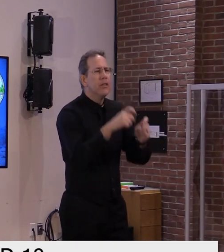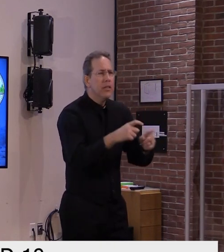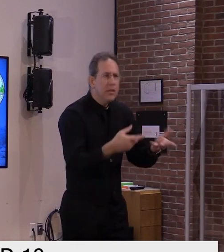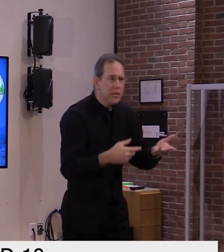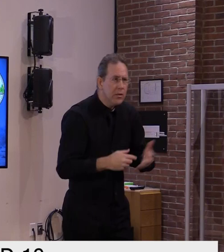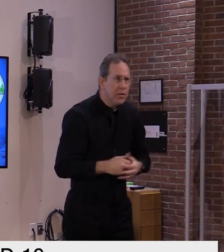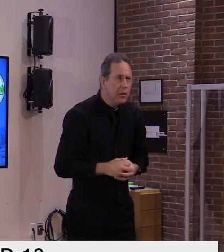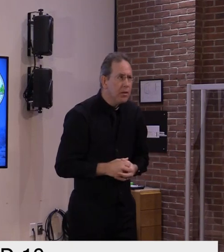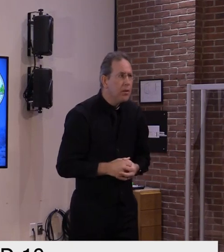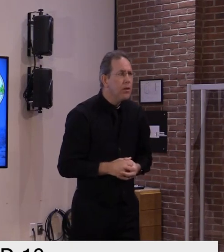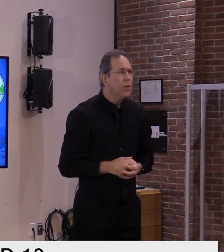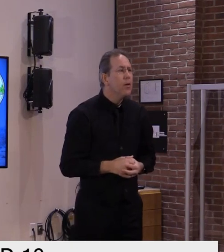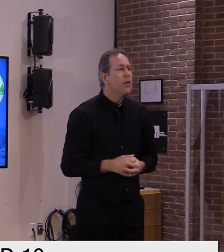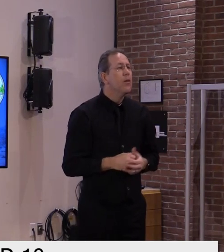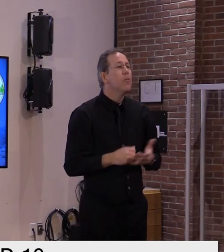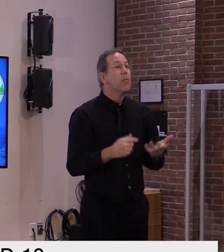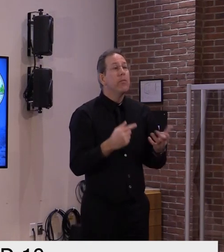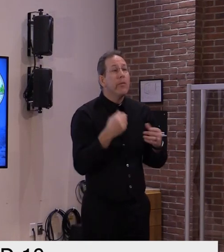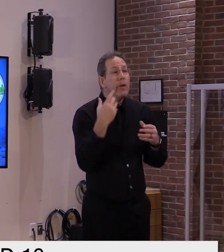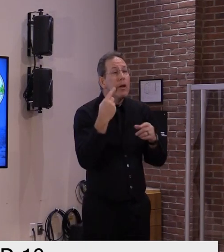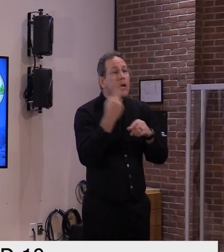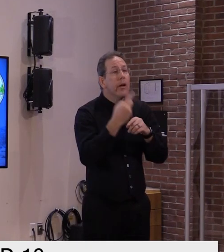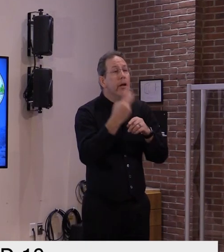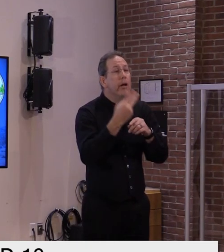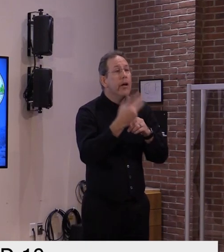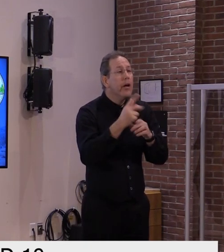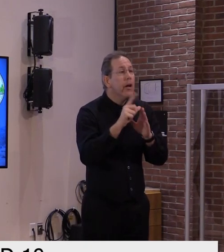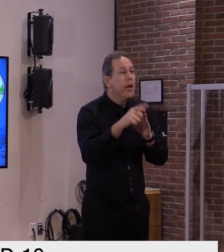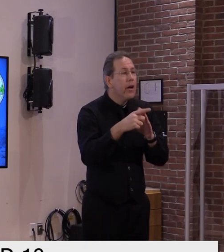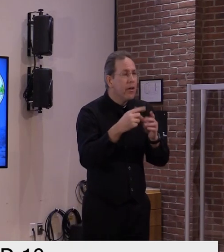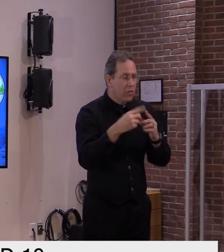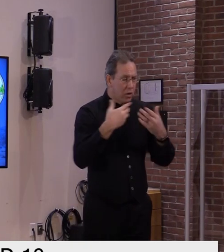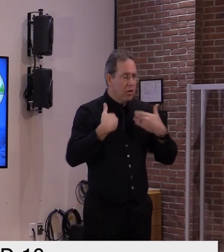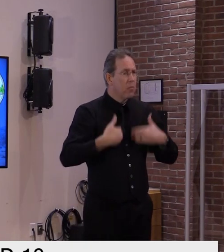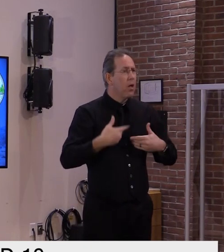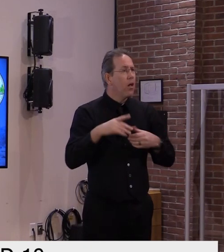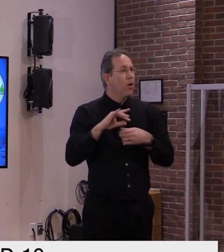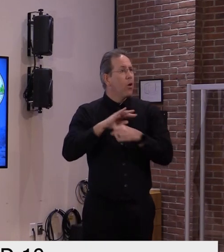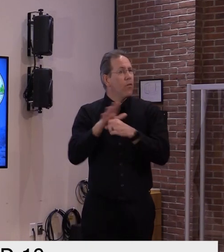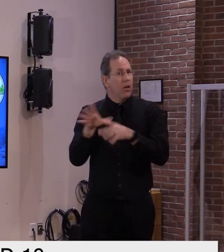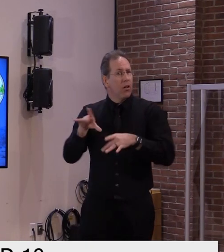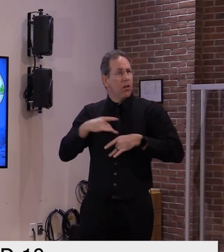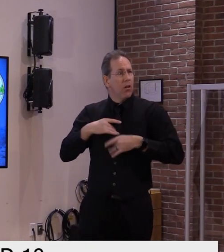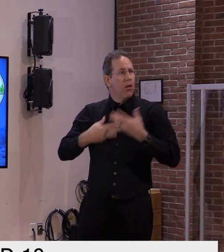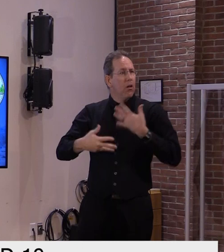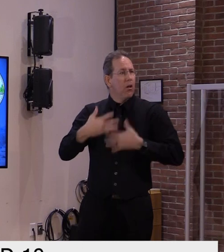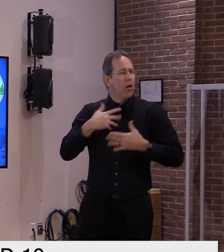days later after she's had a chance to incubate if she was going to be infected and then